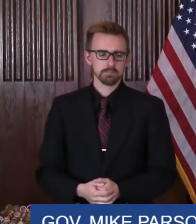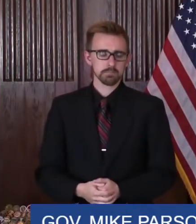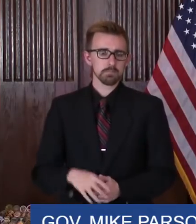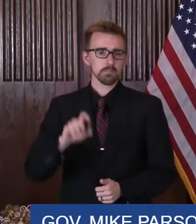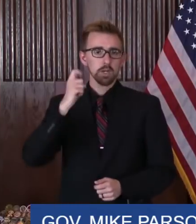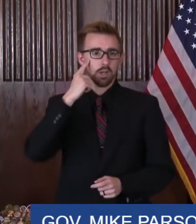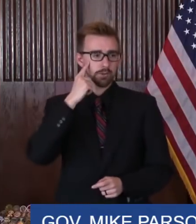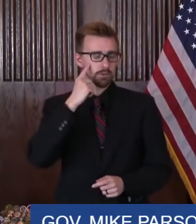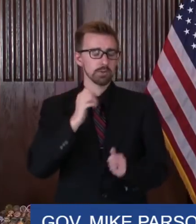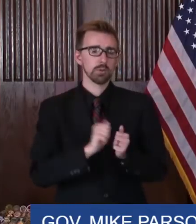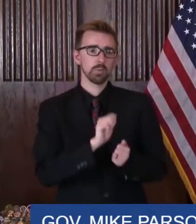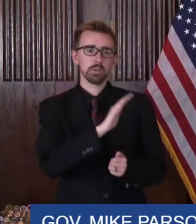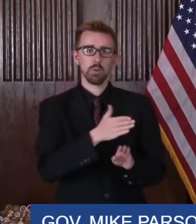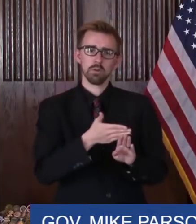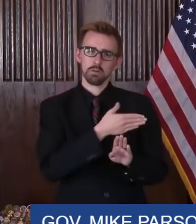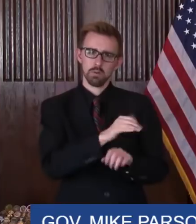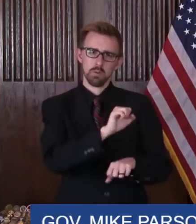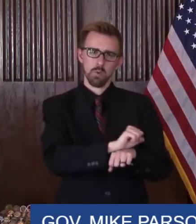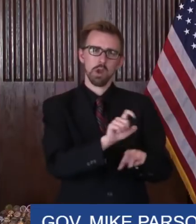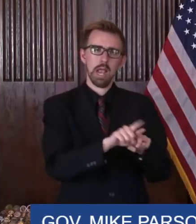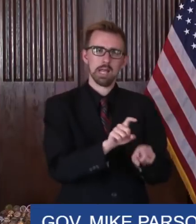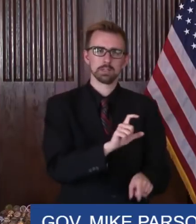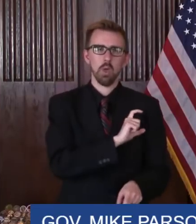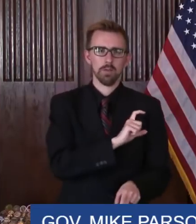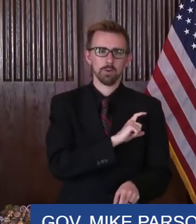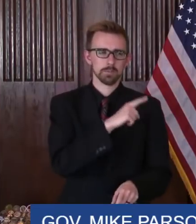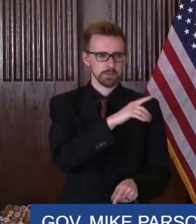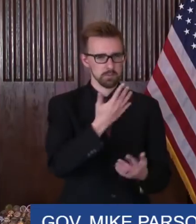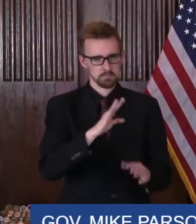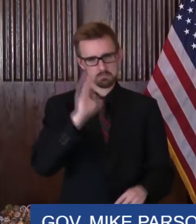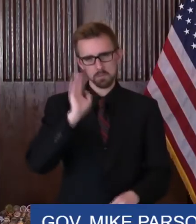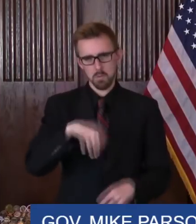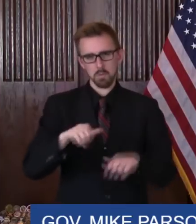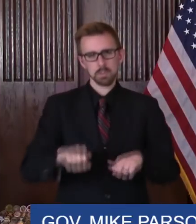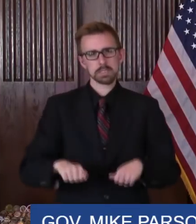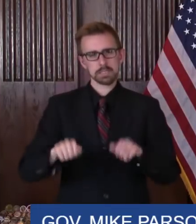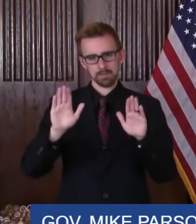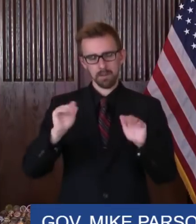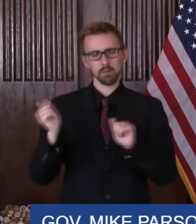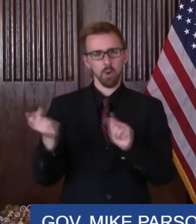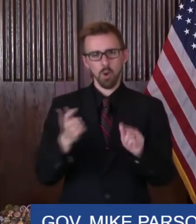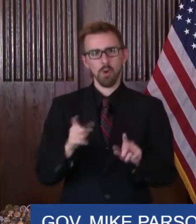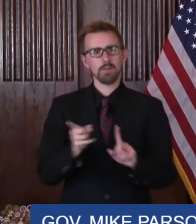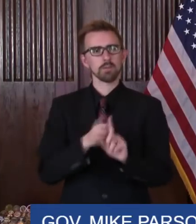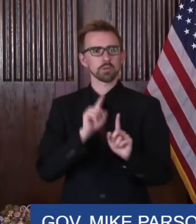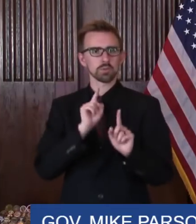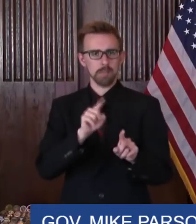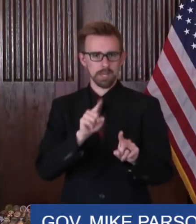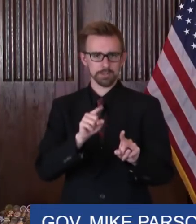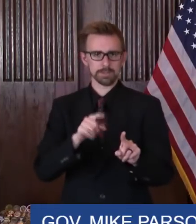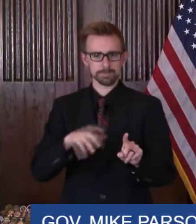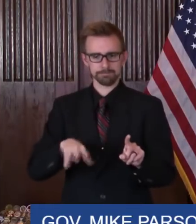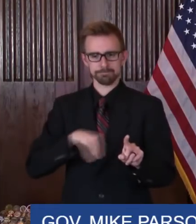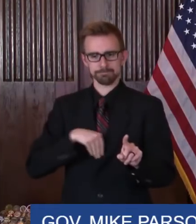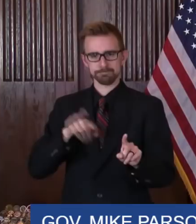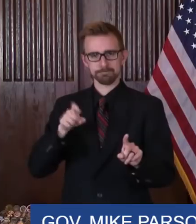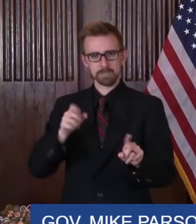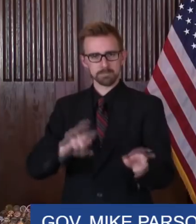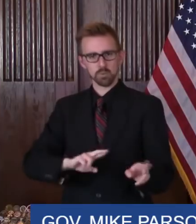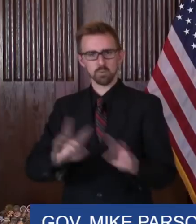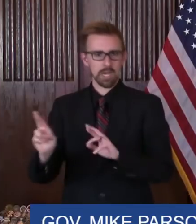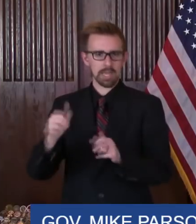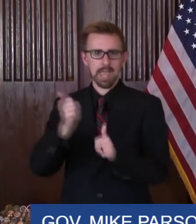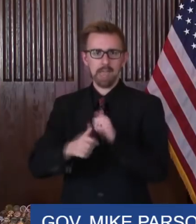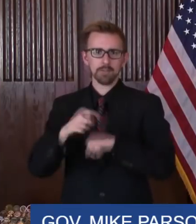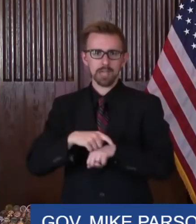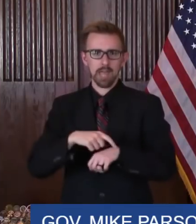Governor Parson, with your previous career in law enforcement, you know firsthand the sacrifices that all first responders stand ready to make each